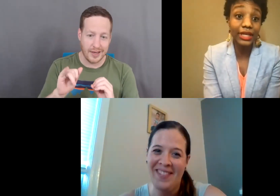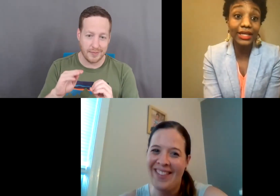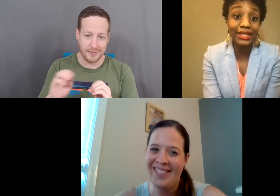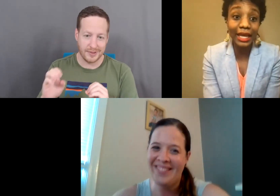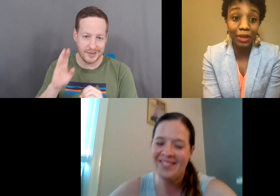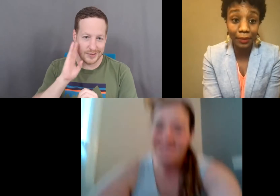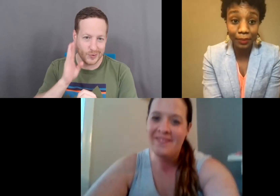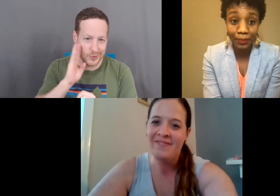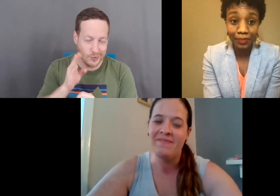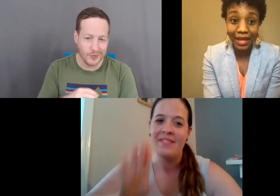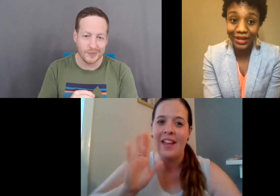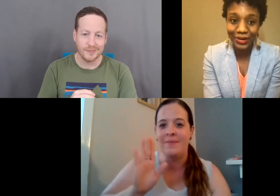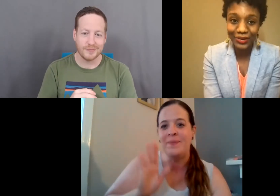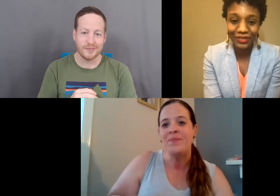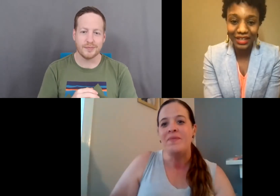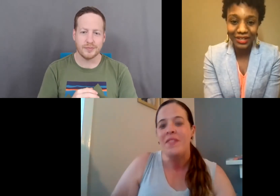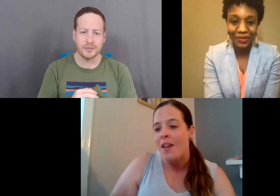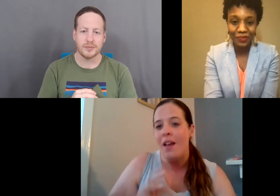Yes, Amy. Hello, good evening.